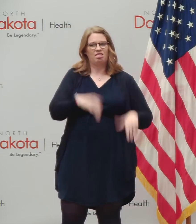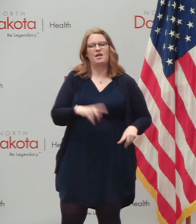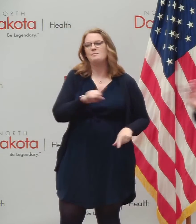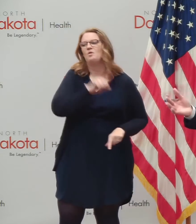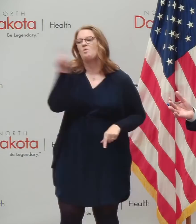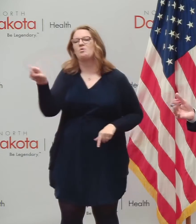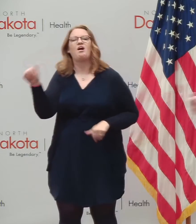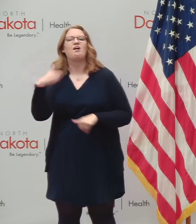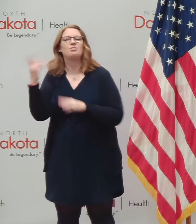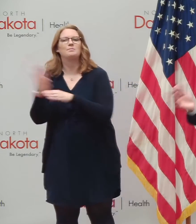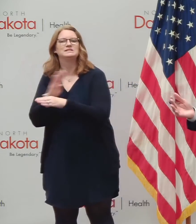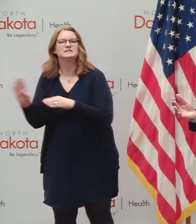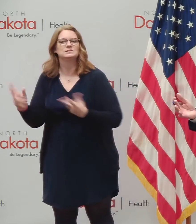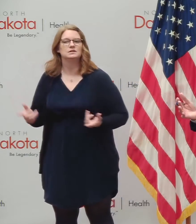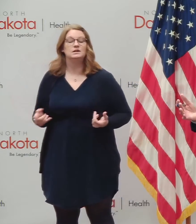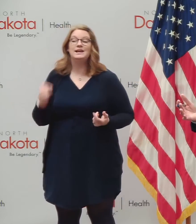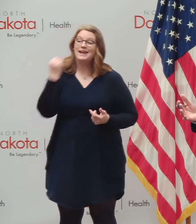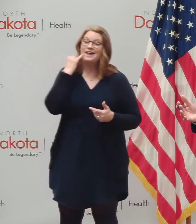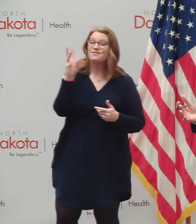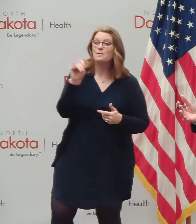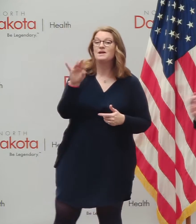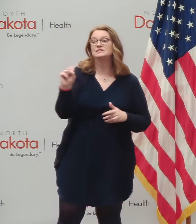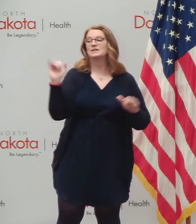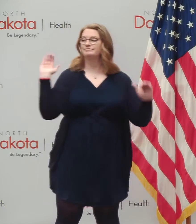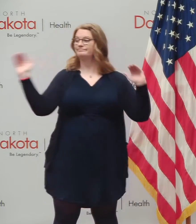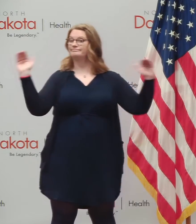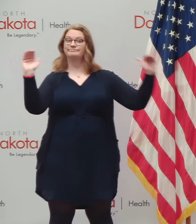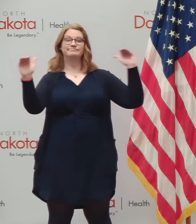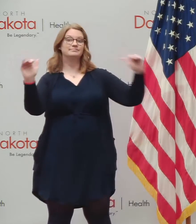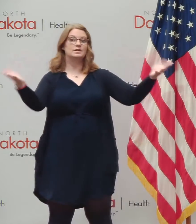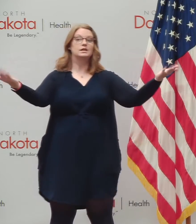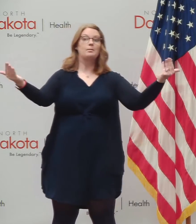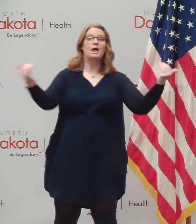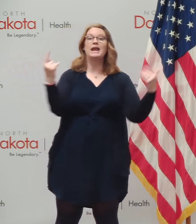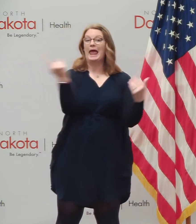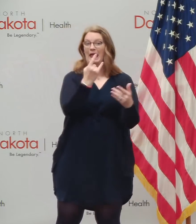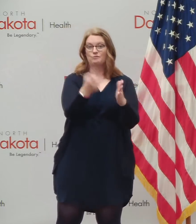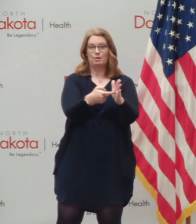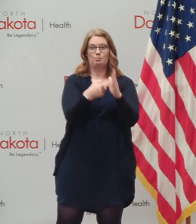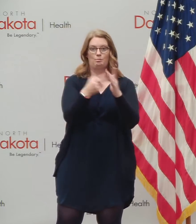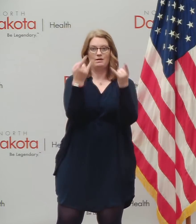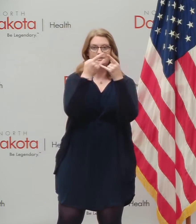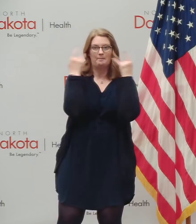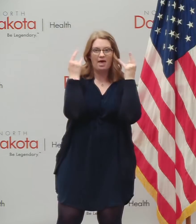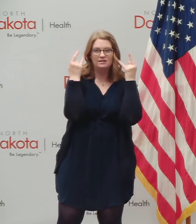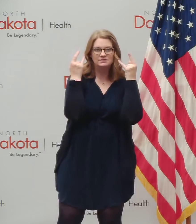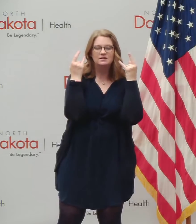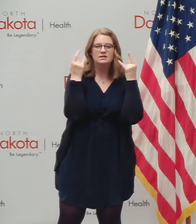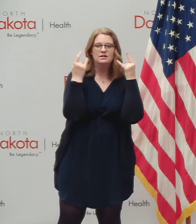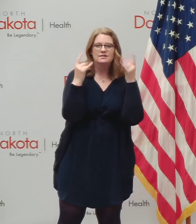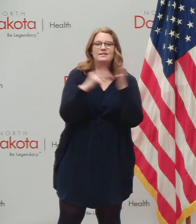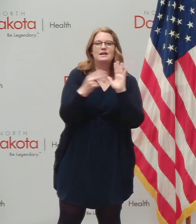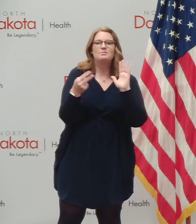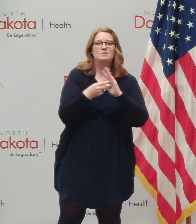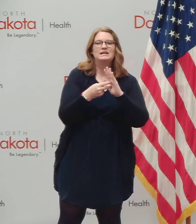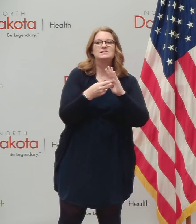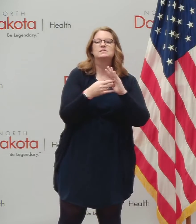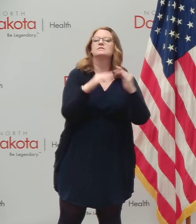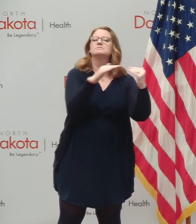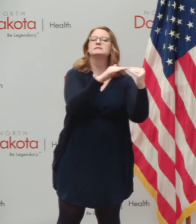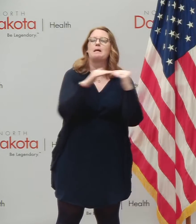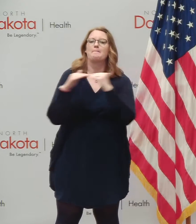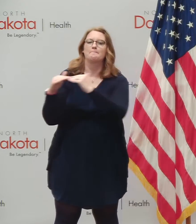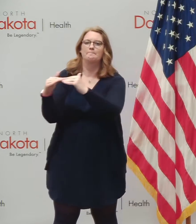hey, everybody step up and everybody put in masks, well, that levels the playing field, so it takes away that fear of lost revenue or fear